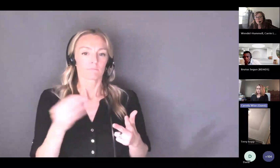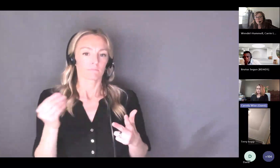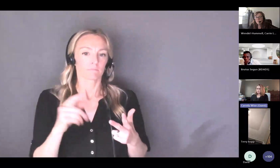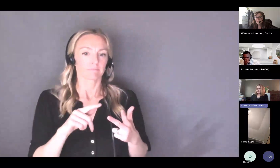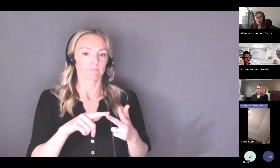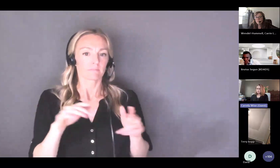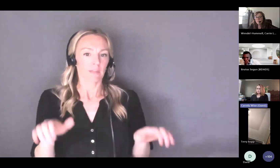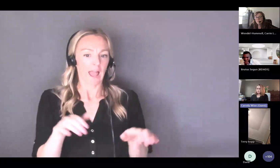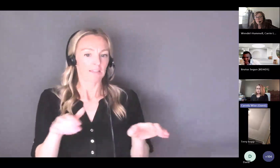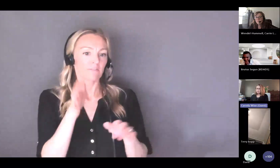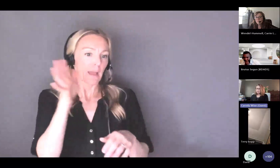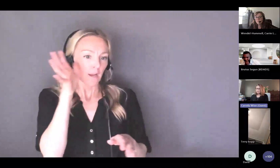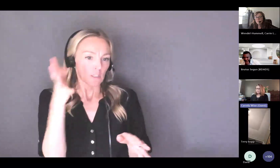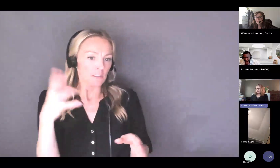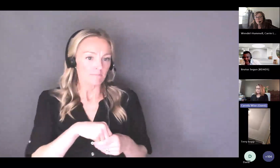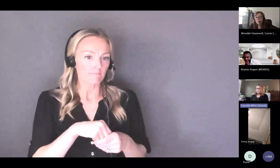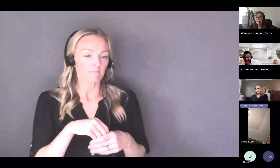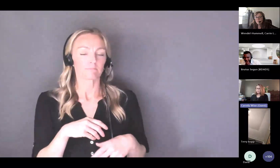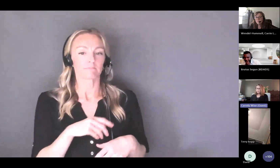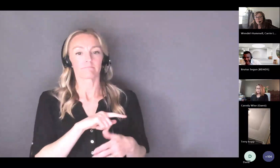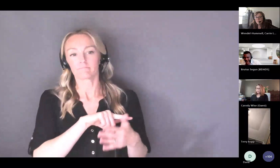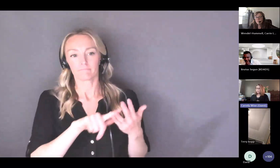active parents,